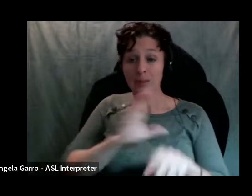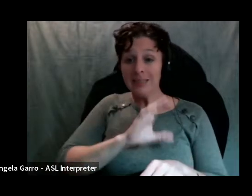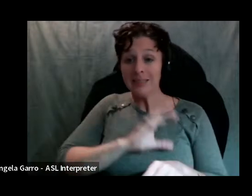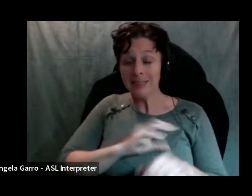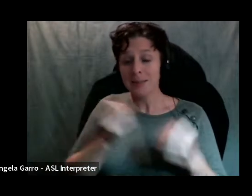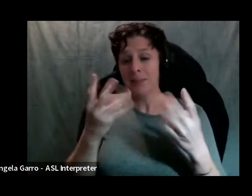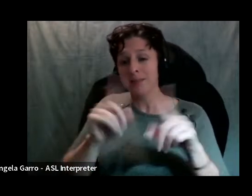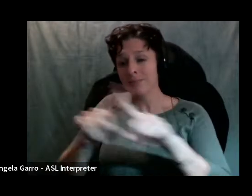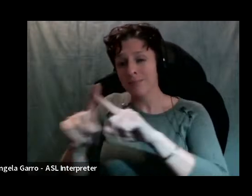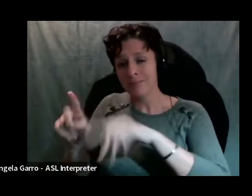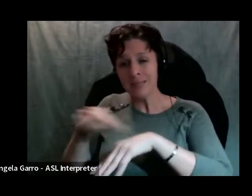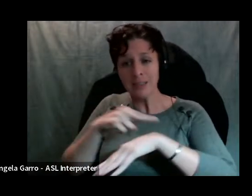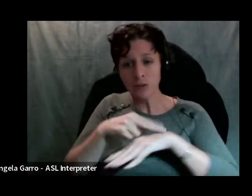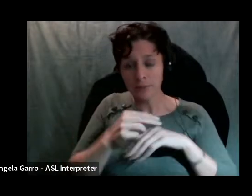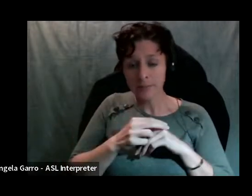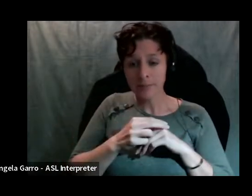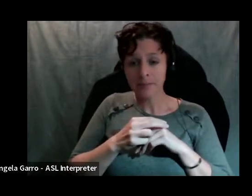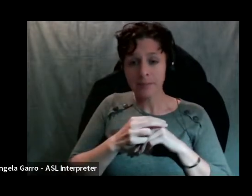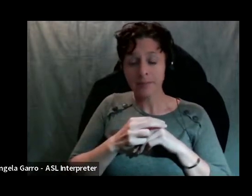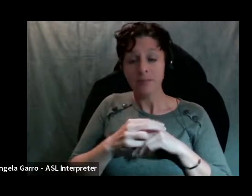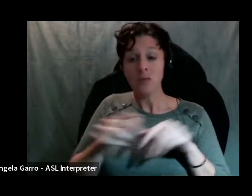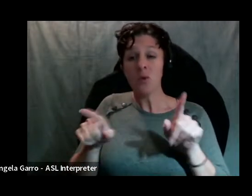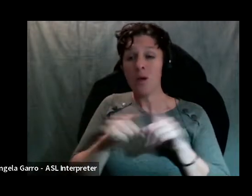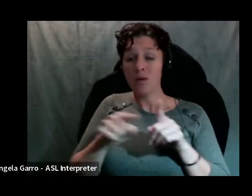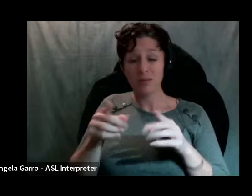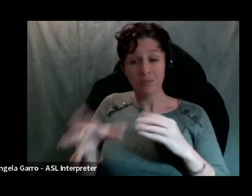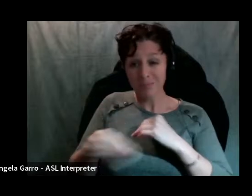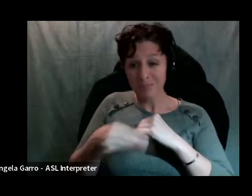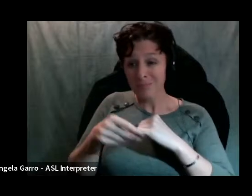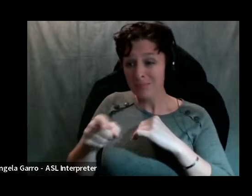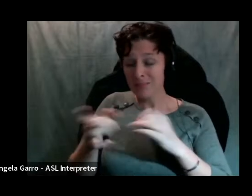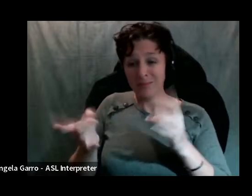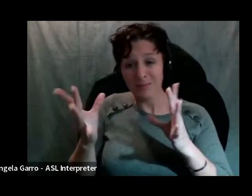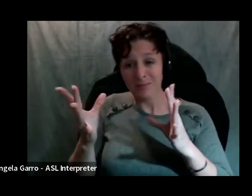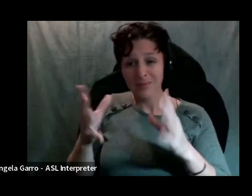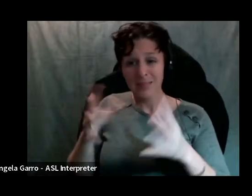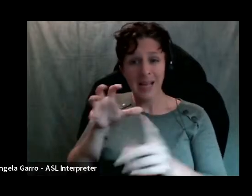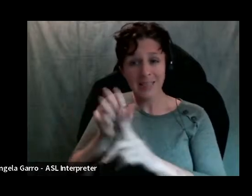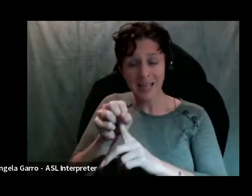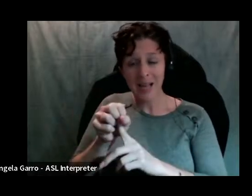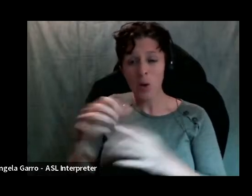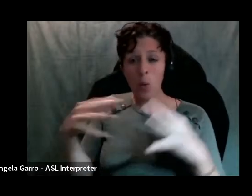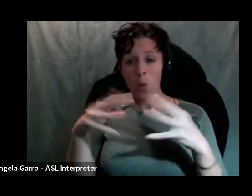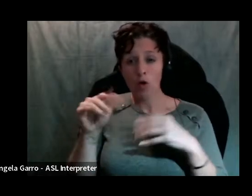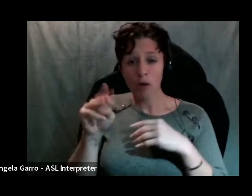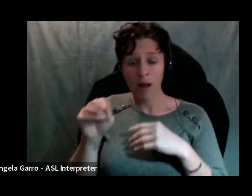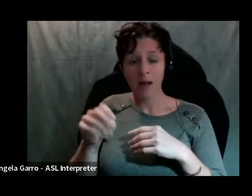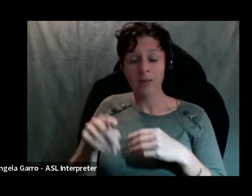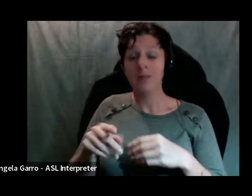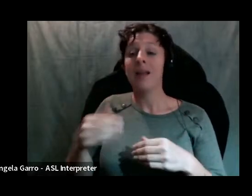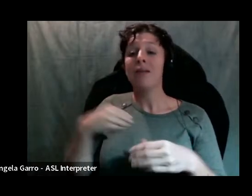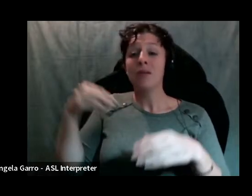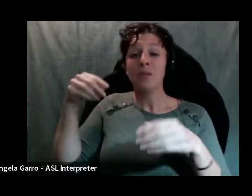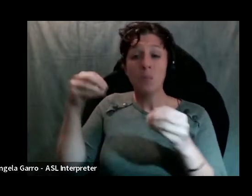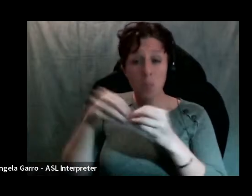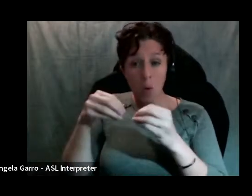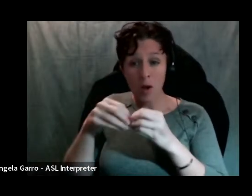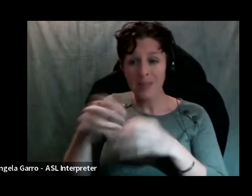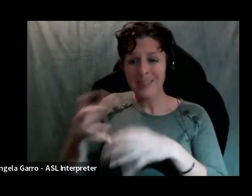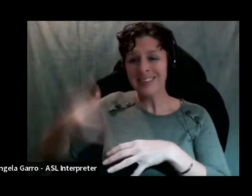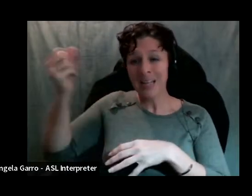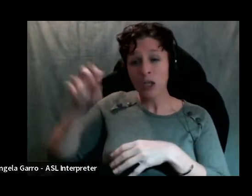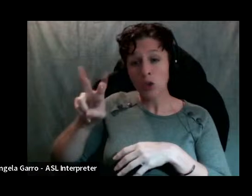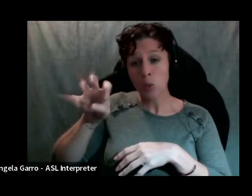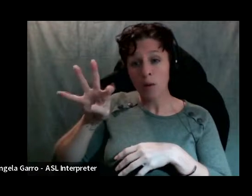other nations. In addition to this heinous attack and war crime, Hamas committed a further war crime by taking 240